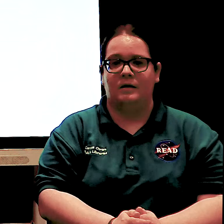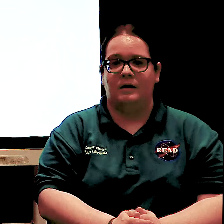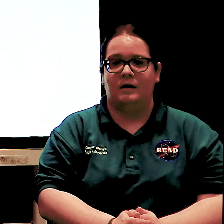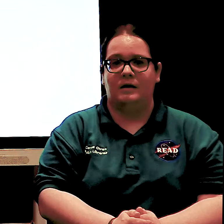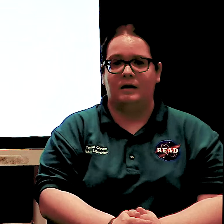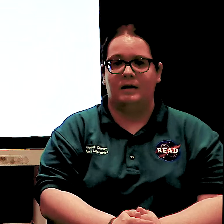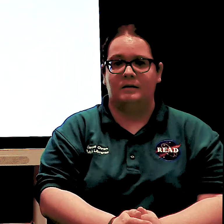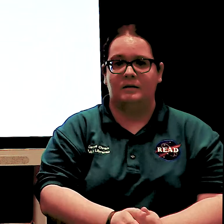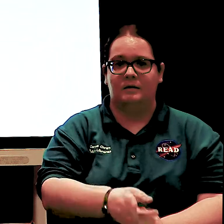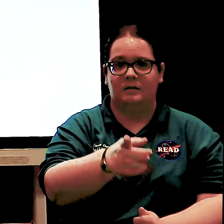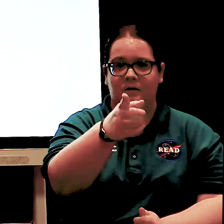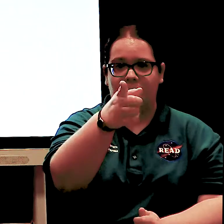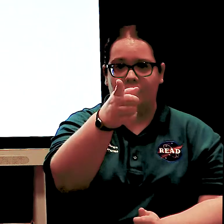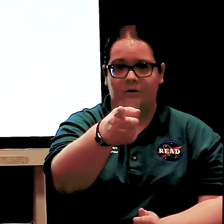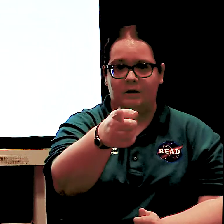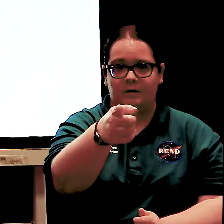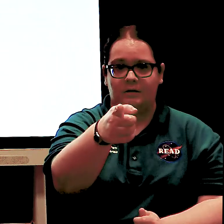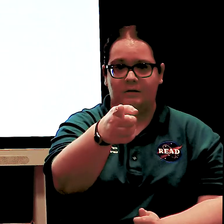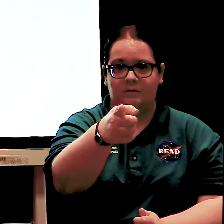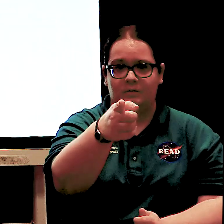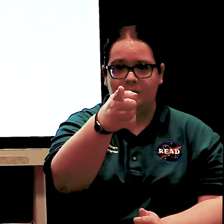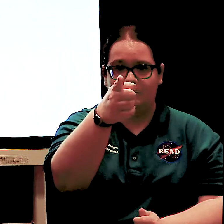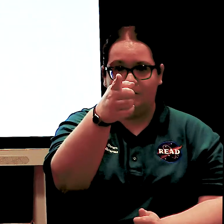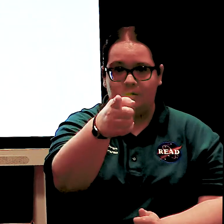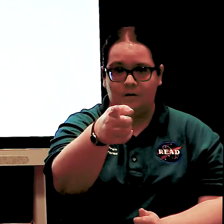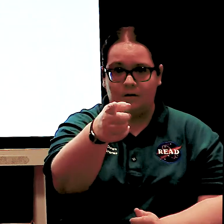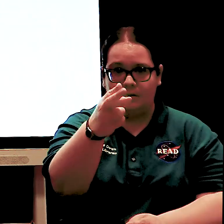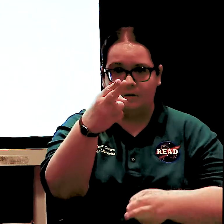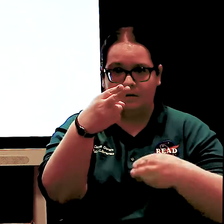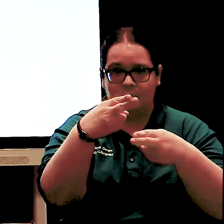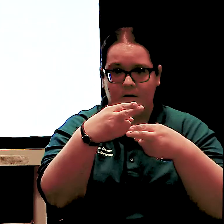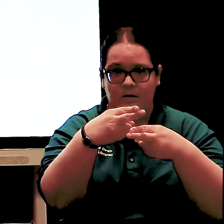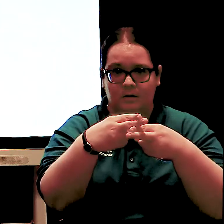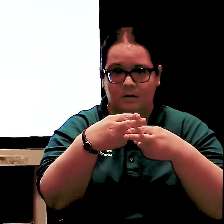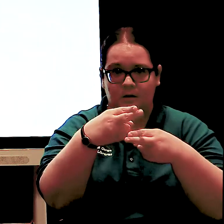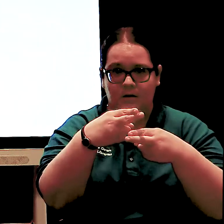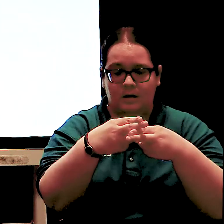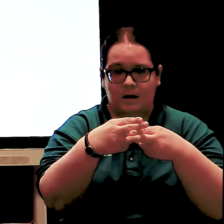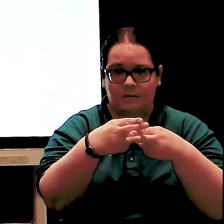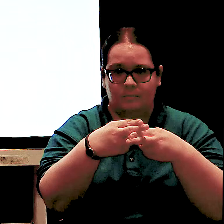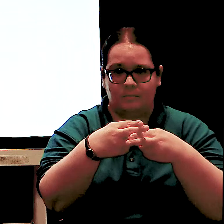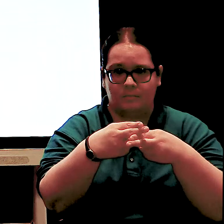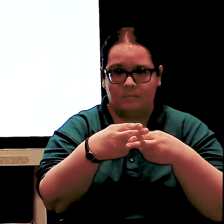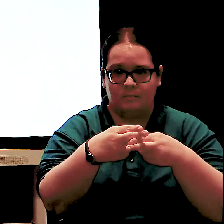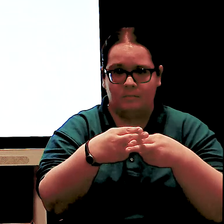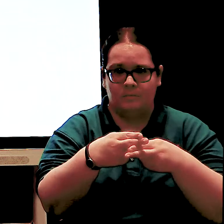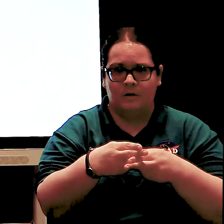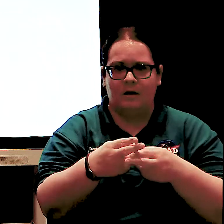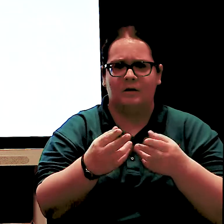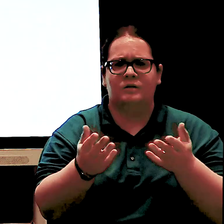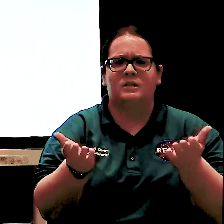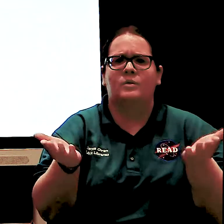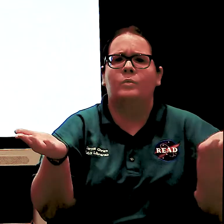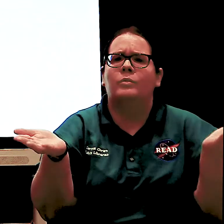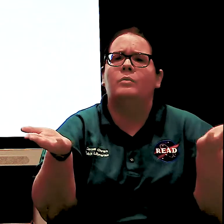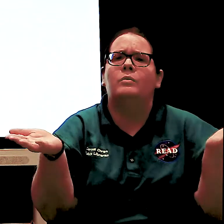In that case, you point your name, and you're going to say,